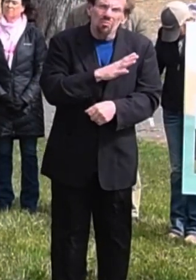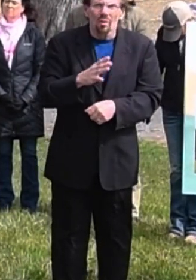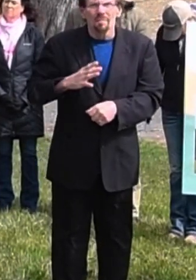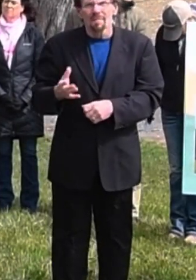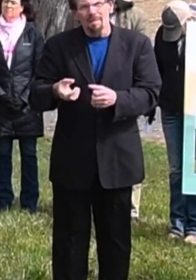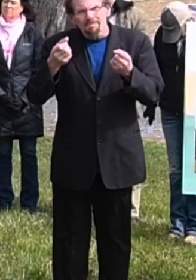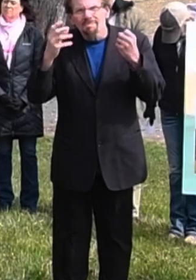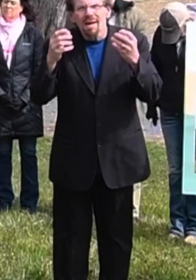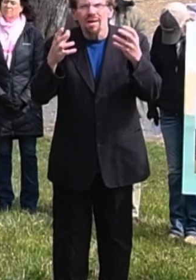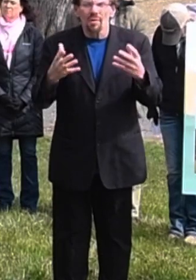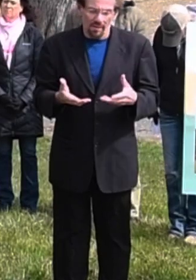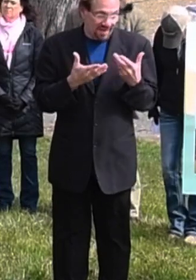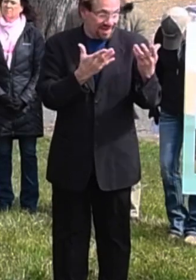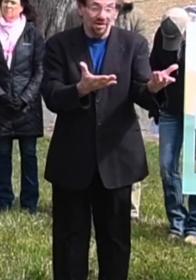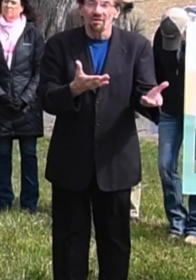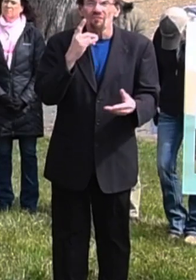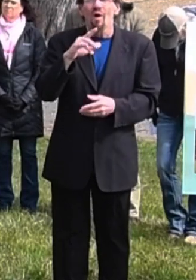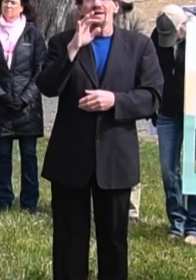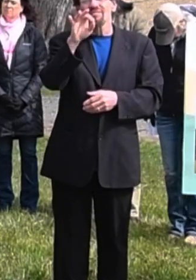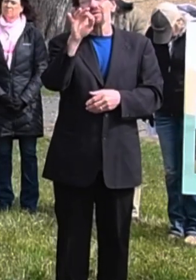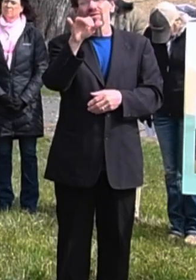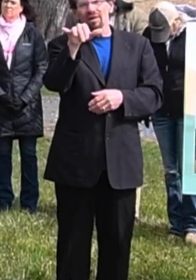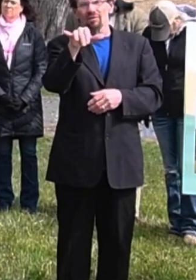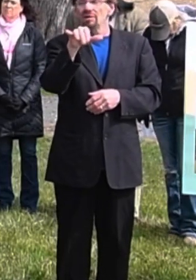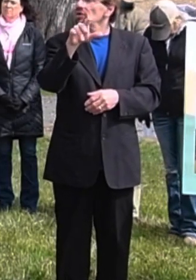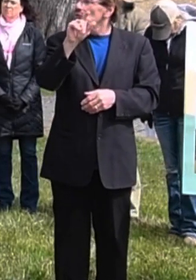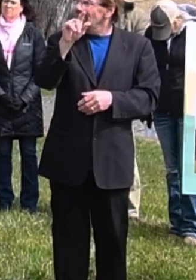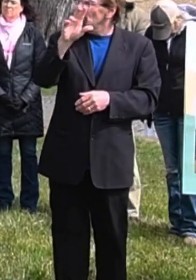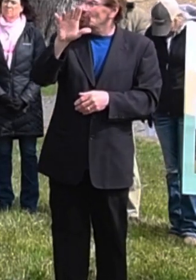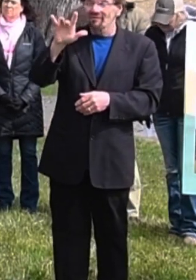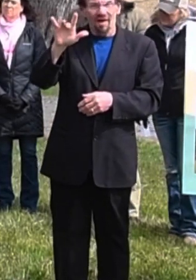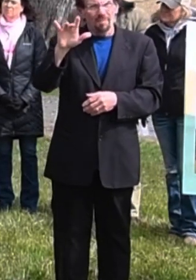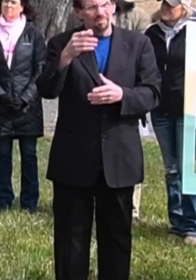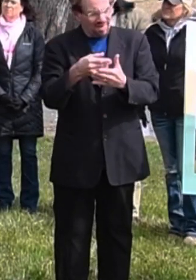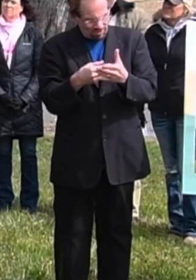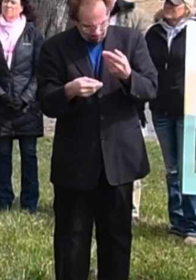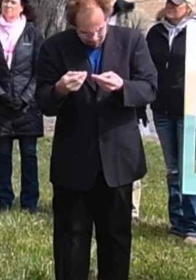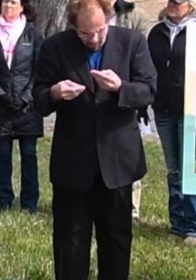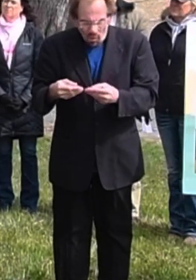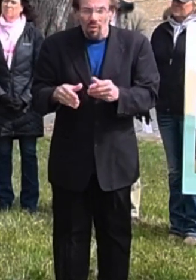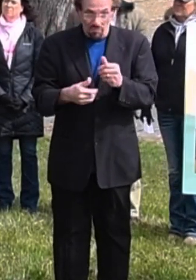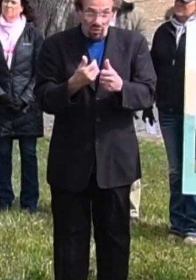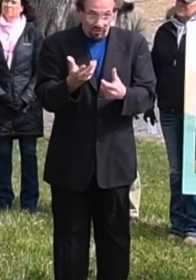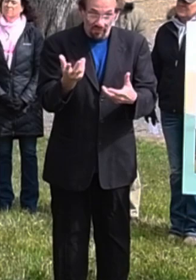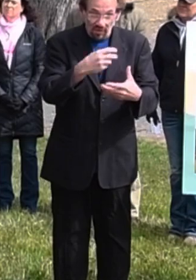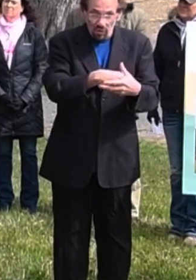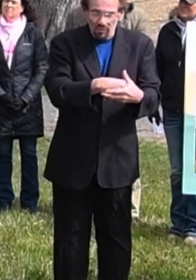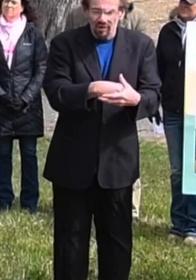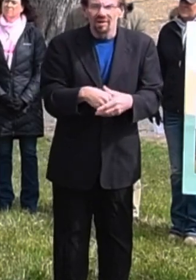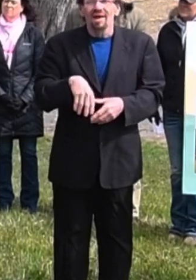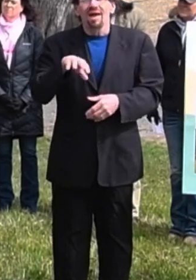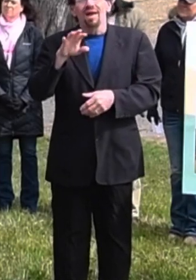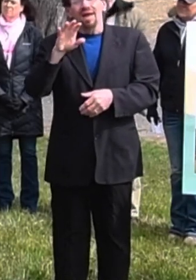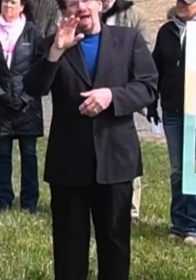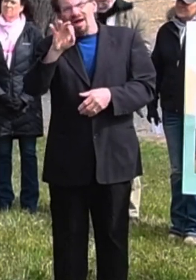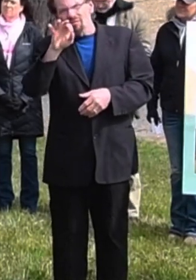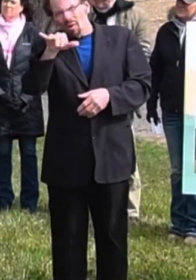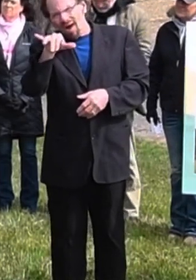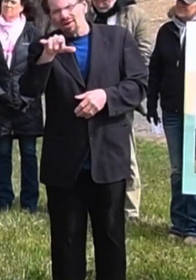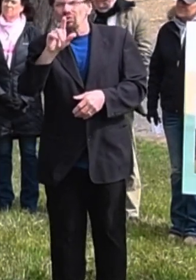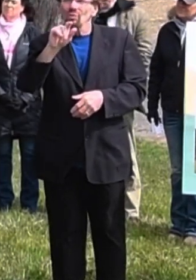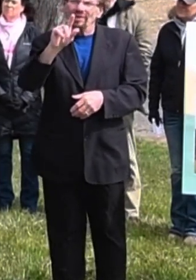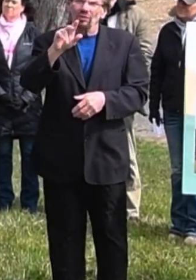his FY25 budget, with a majority of them incorporated. In FY24, the agriculture